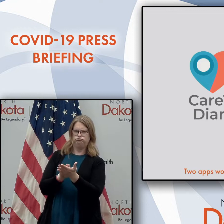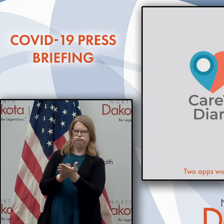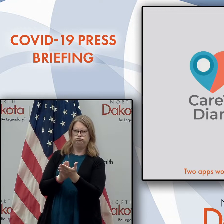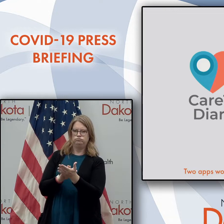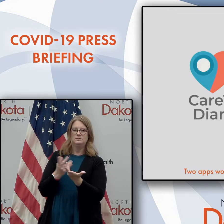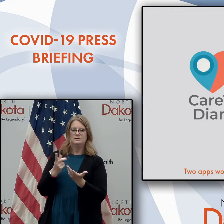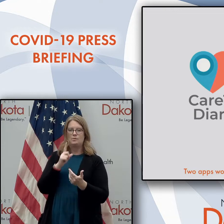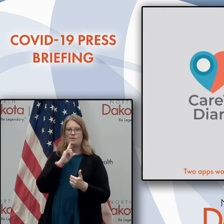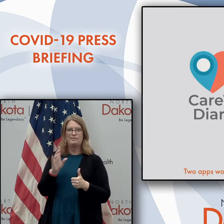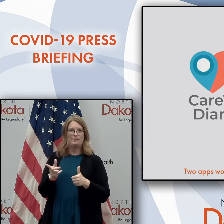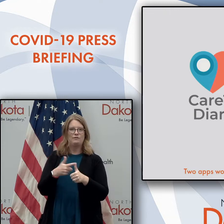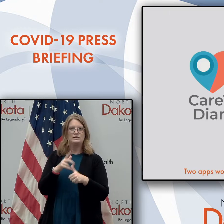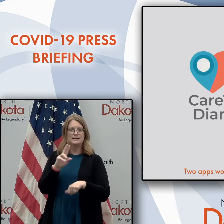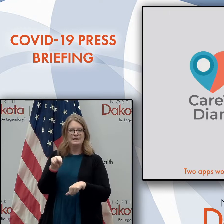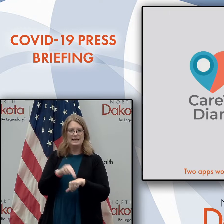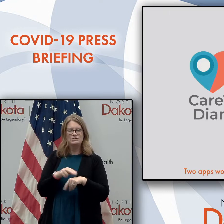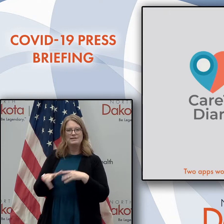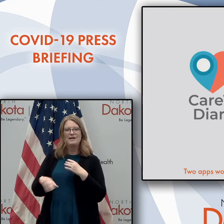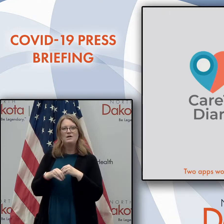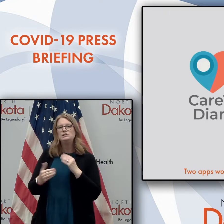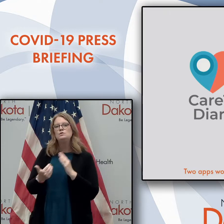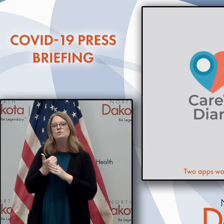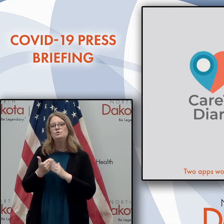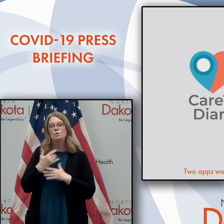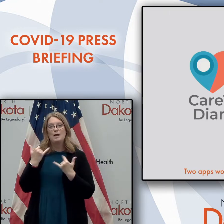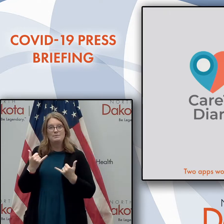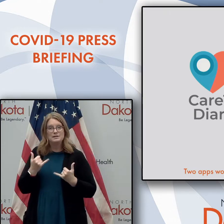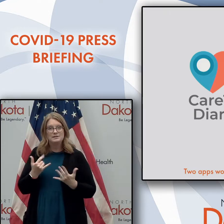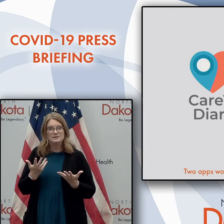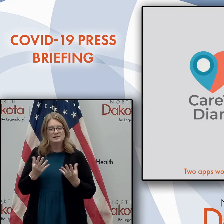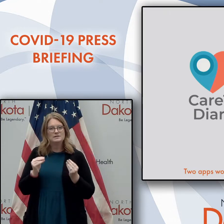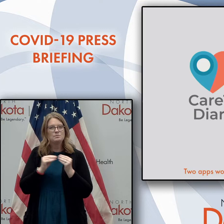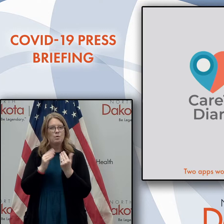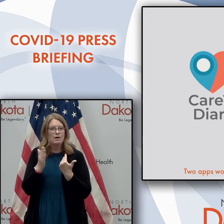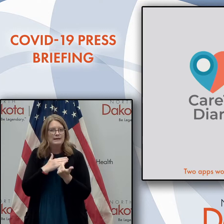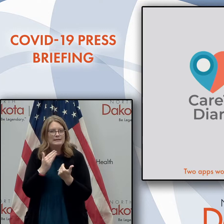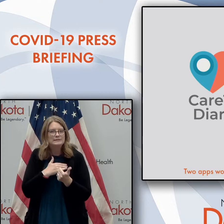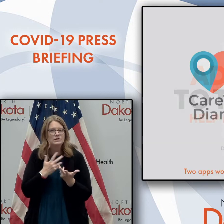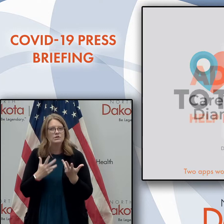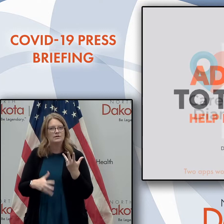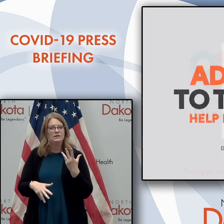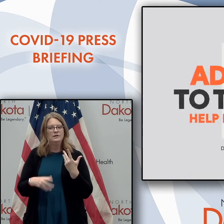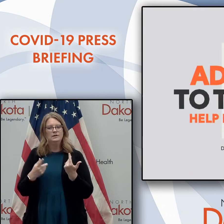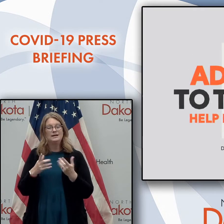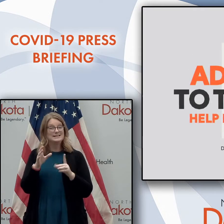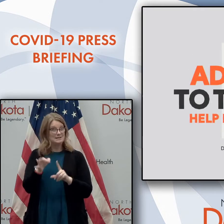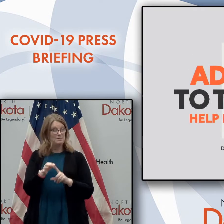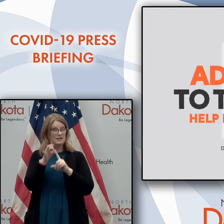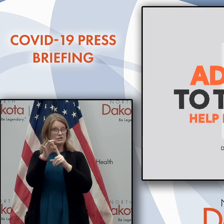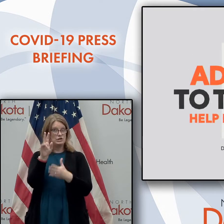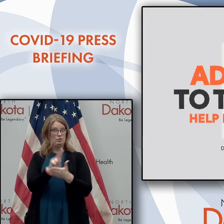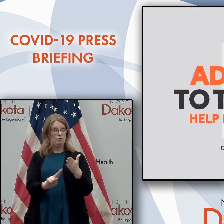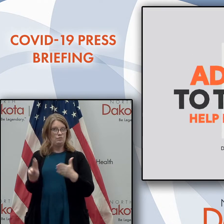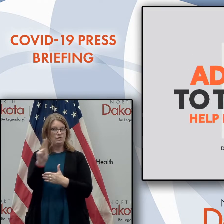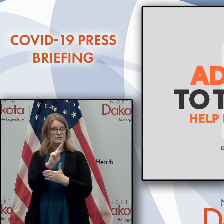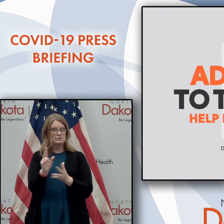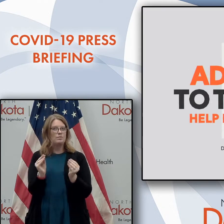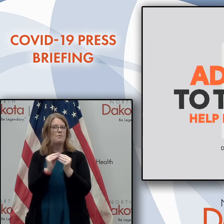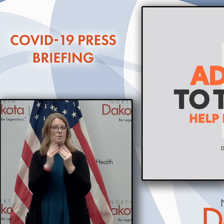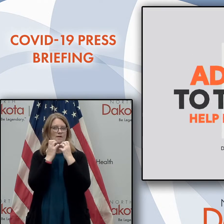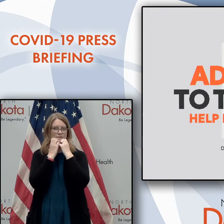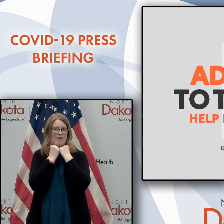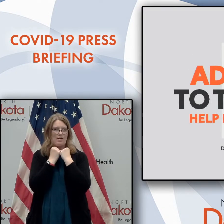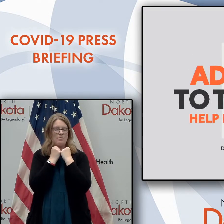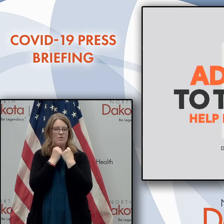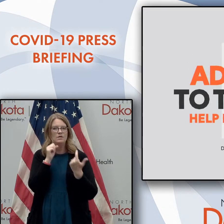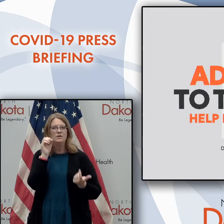in the nation. They've added some new updates that have made it even easier, added capabilities to our universities to make them even more valuable. And so